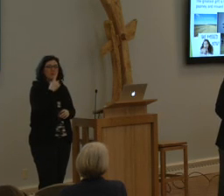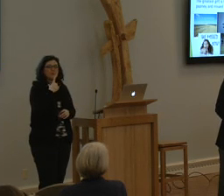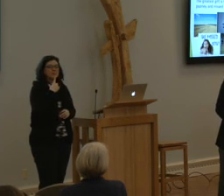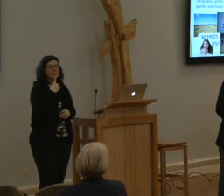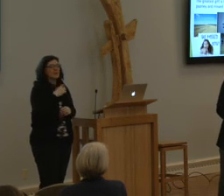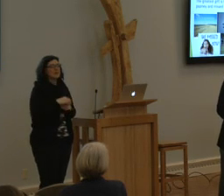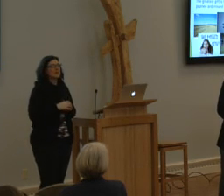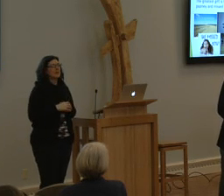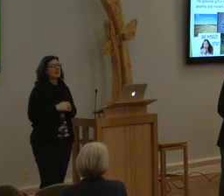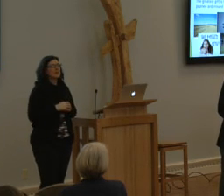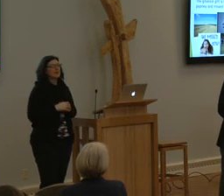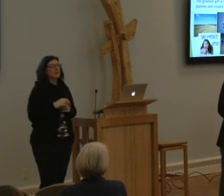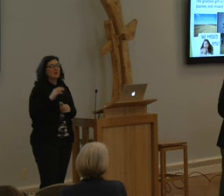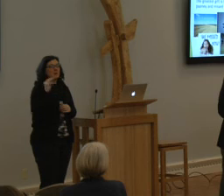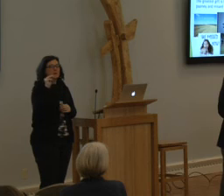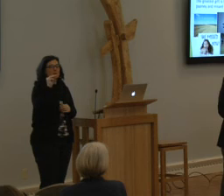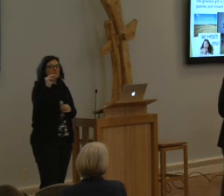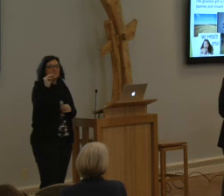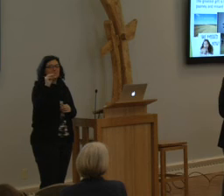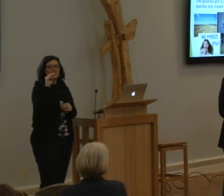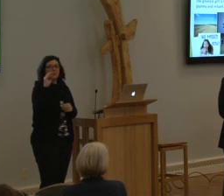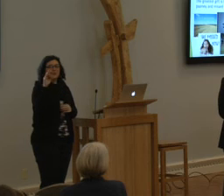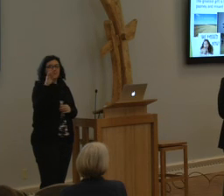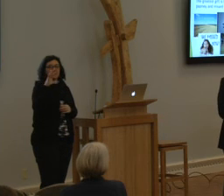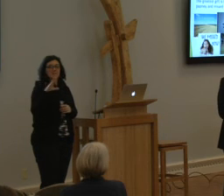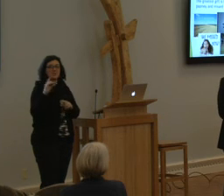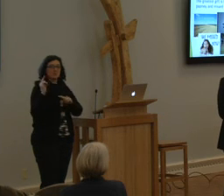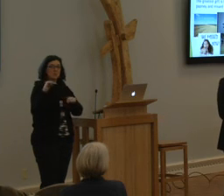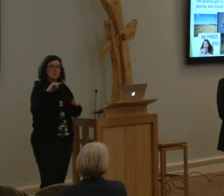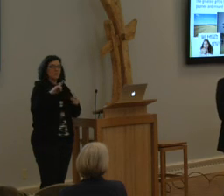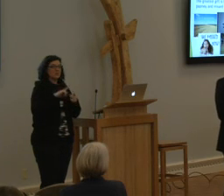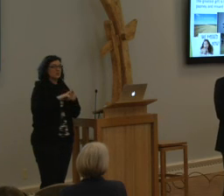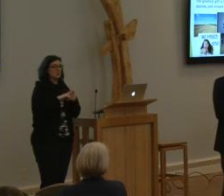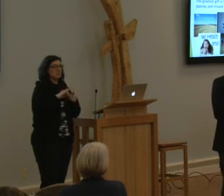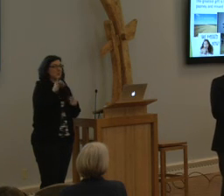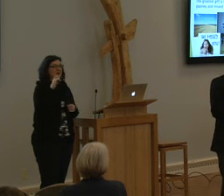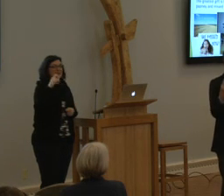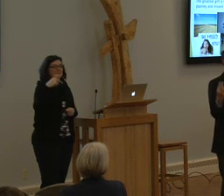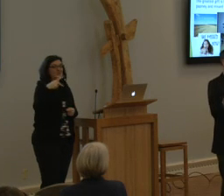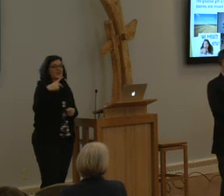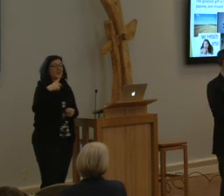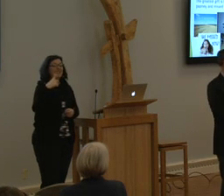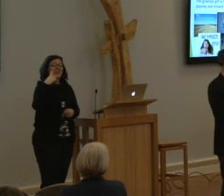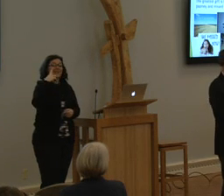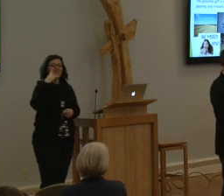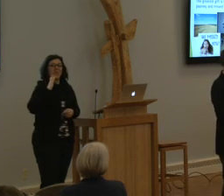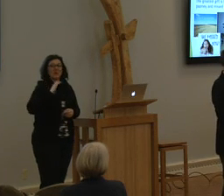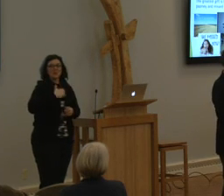minister with us to our IEP. We got everything we wanted. They thought he was our lawyer.